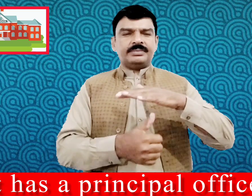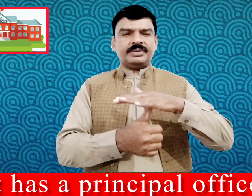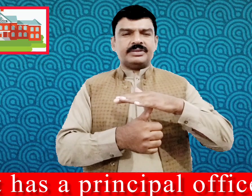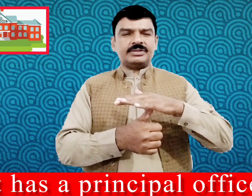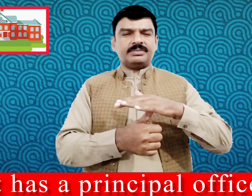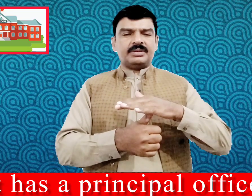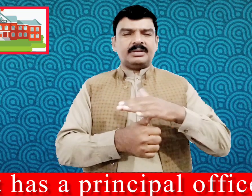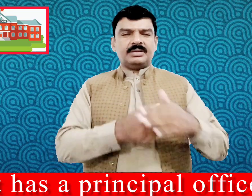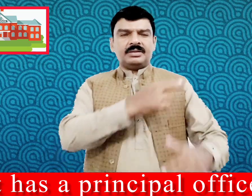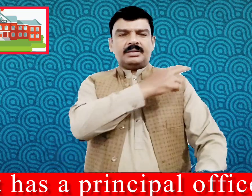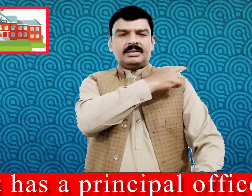principal